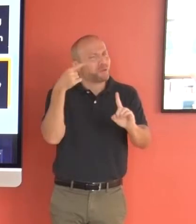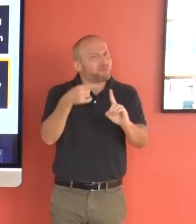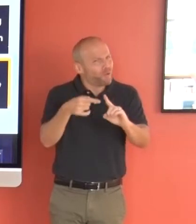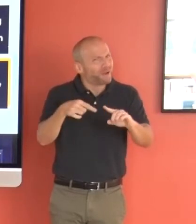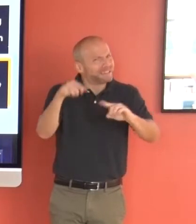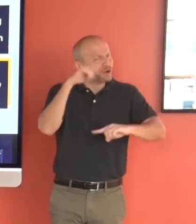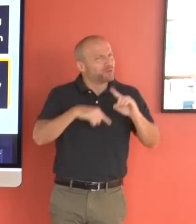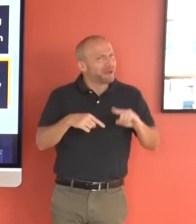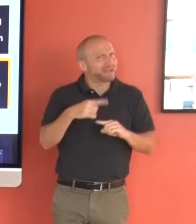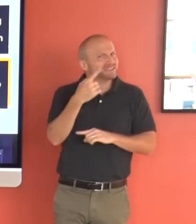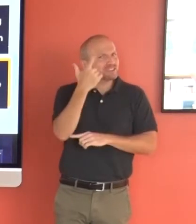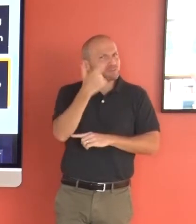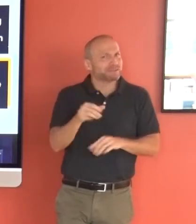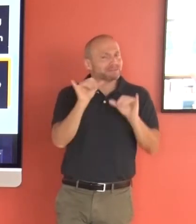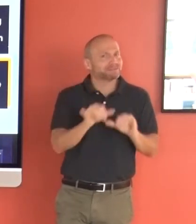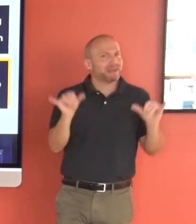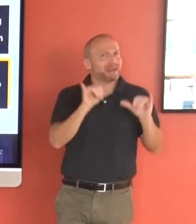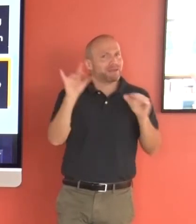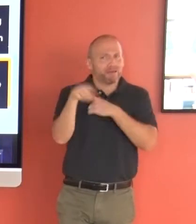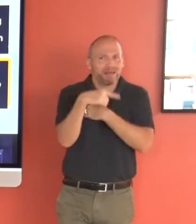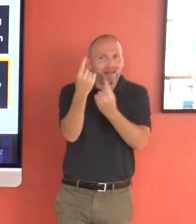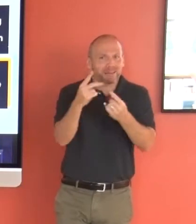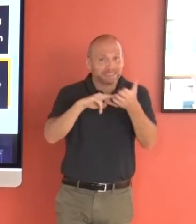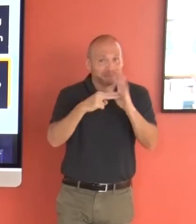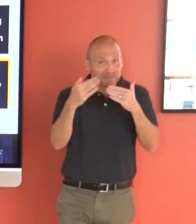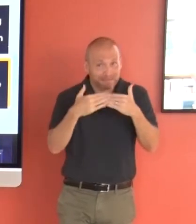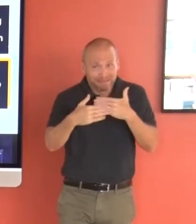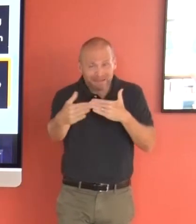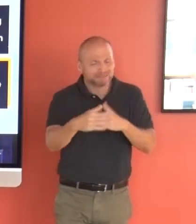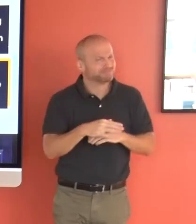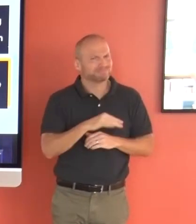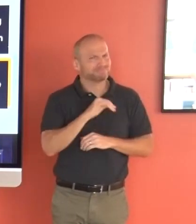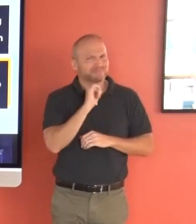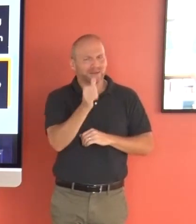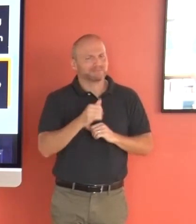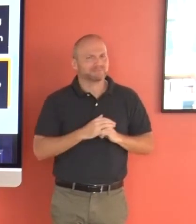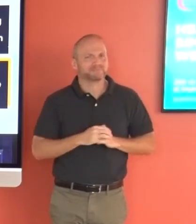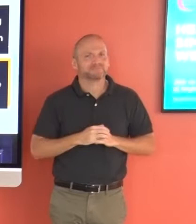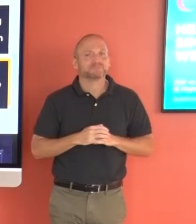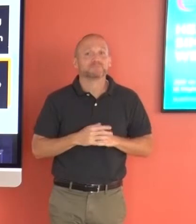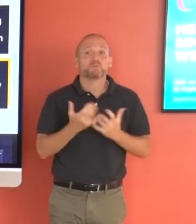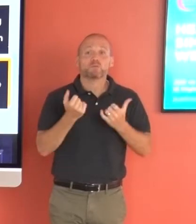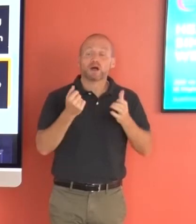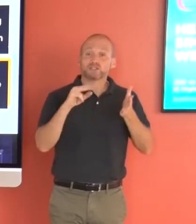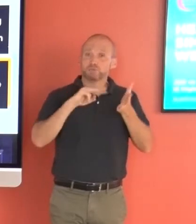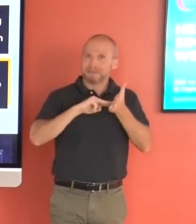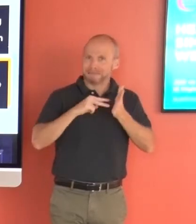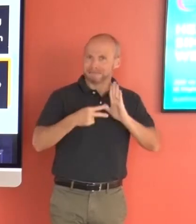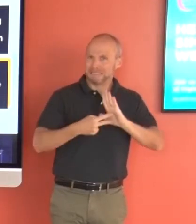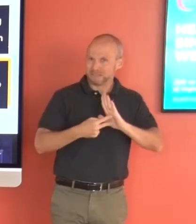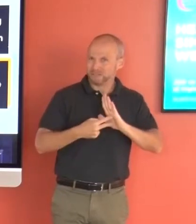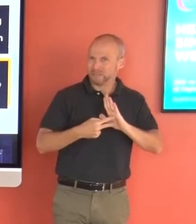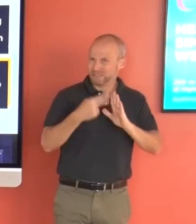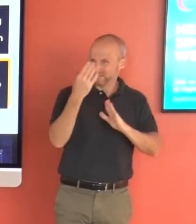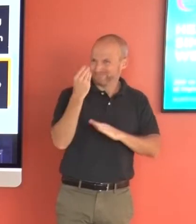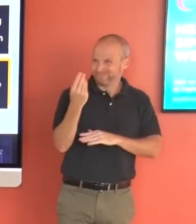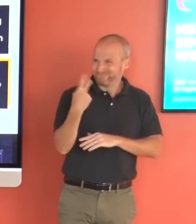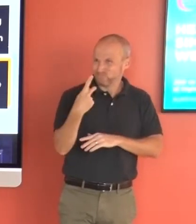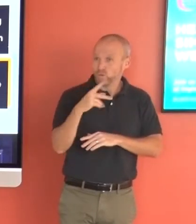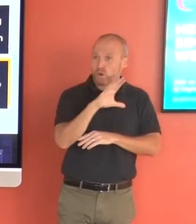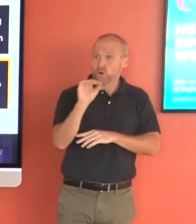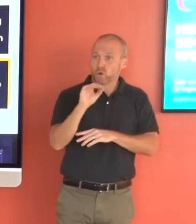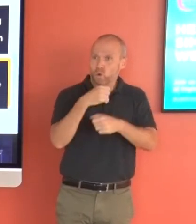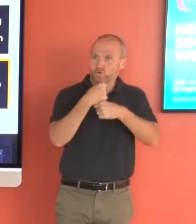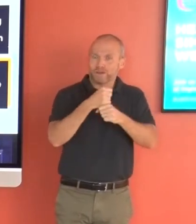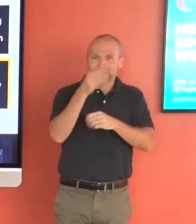what makes sense. We want to be intentional because remember I said we're co-creating the future together. We want to